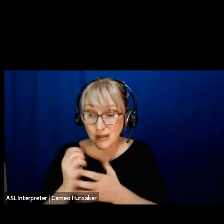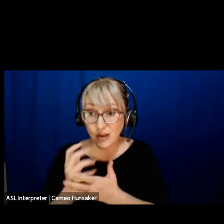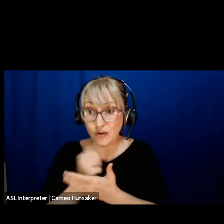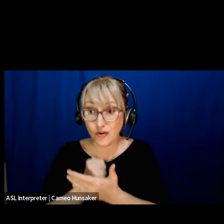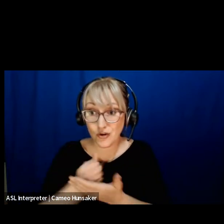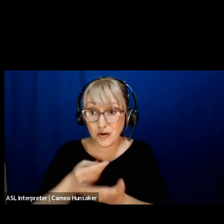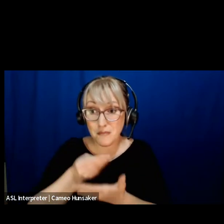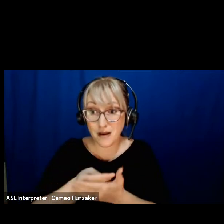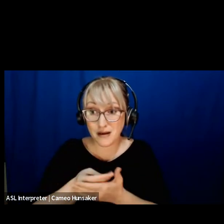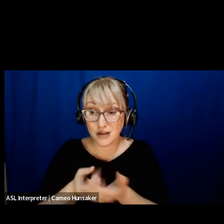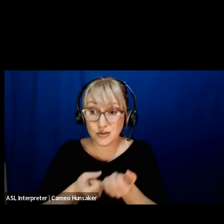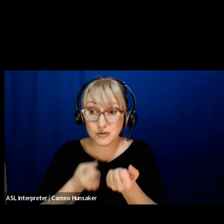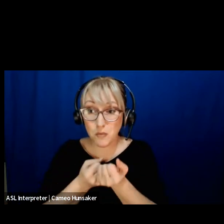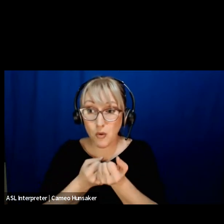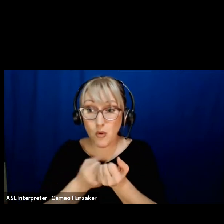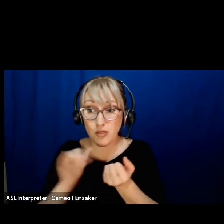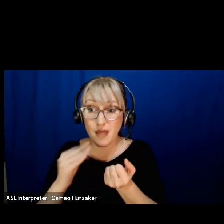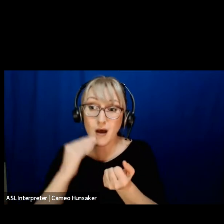that home caregiving.